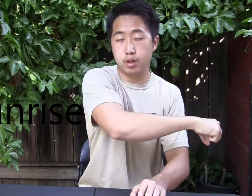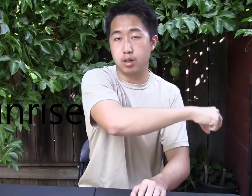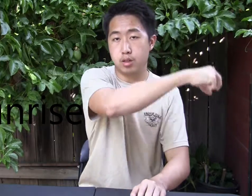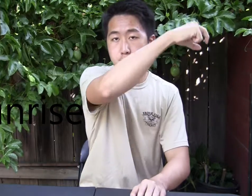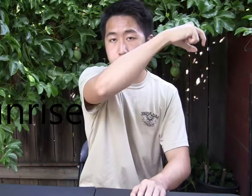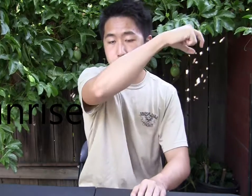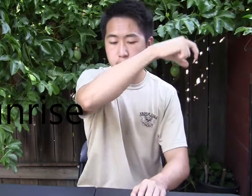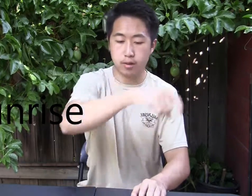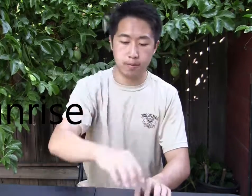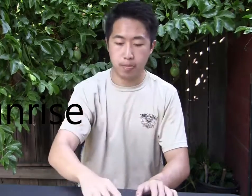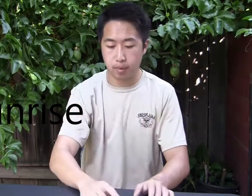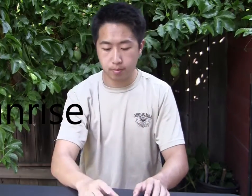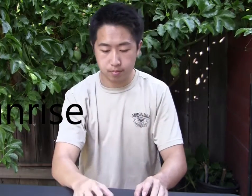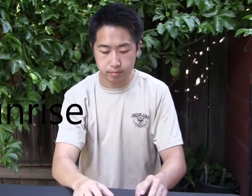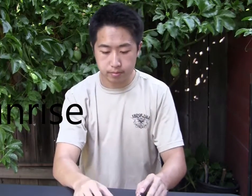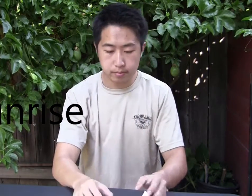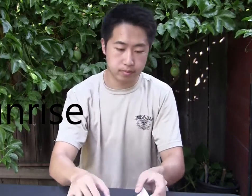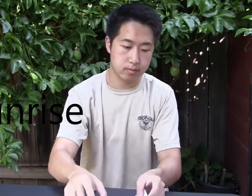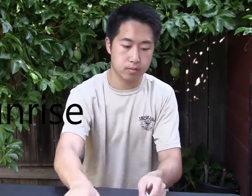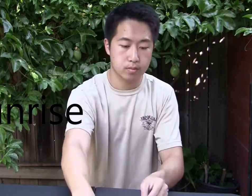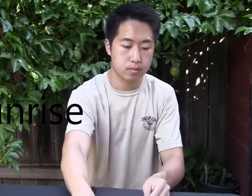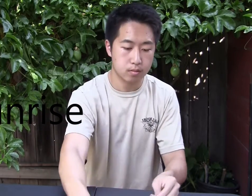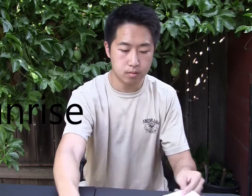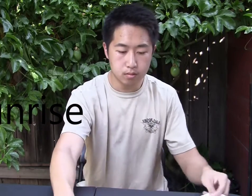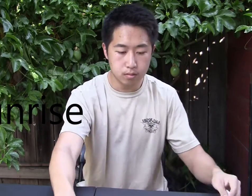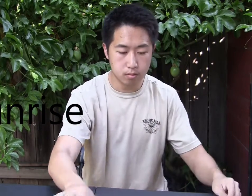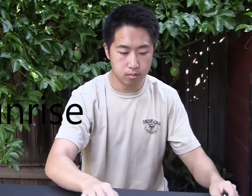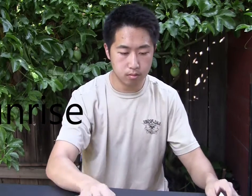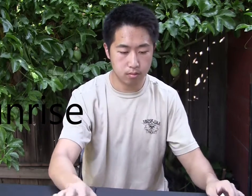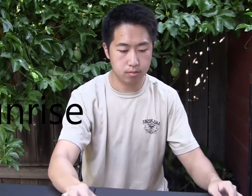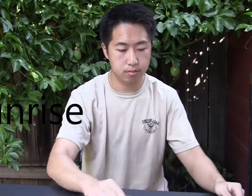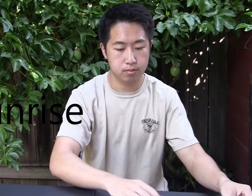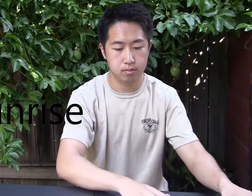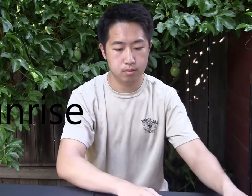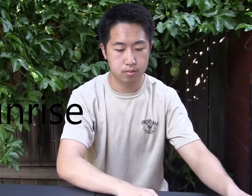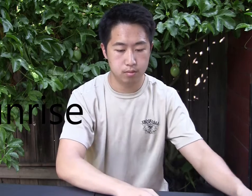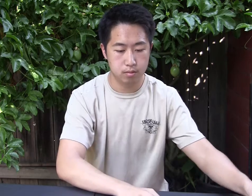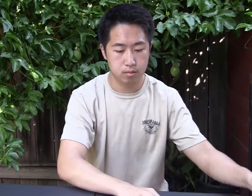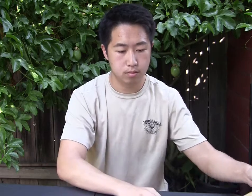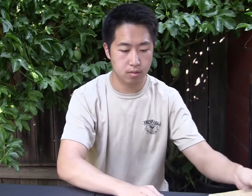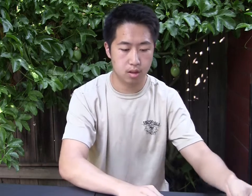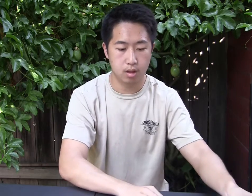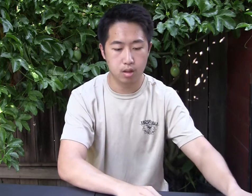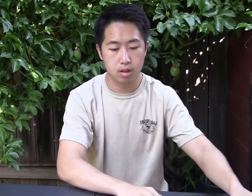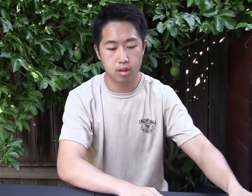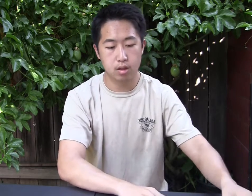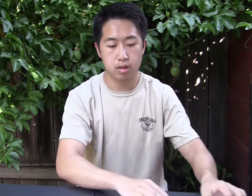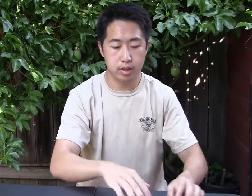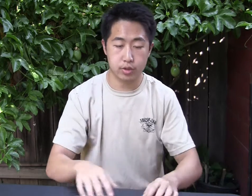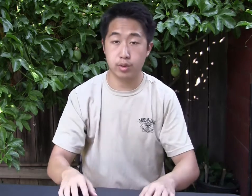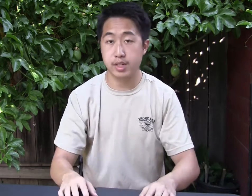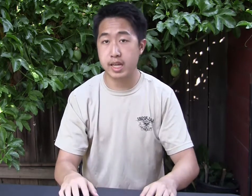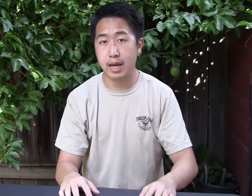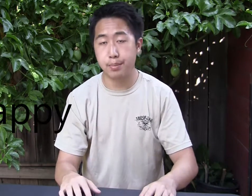on your left side. Next word is happy.